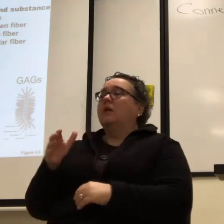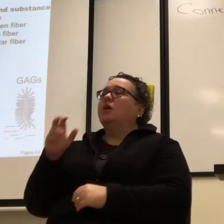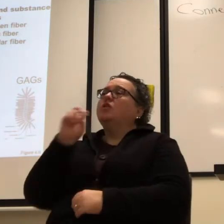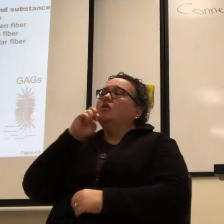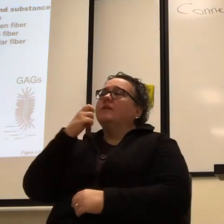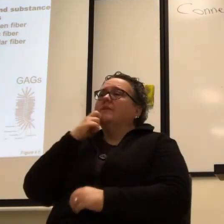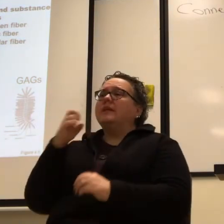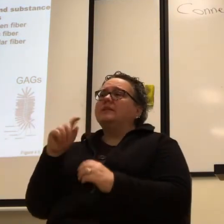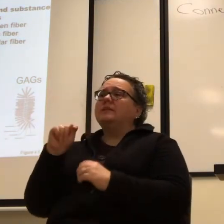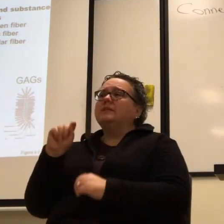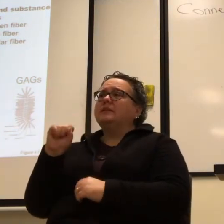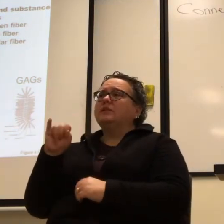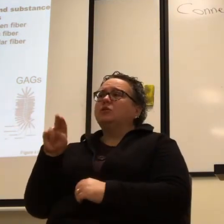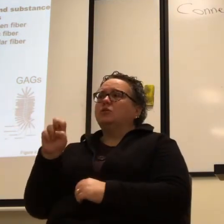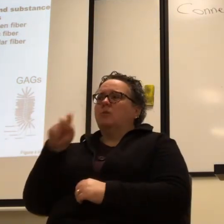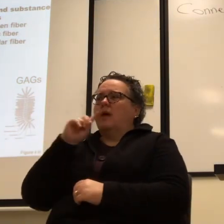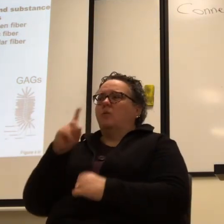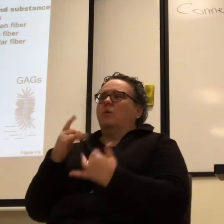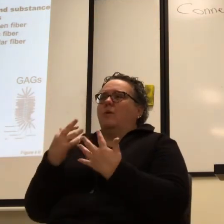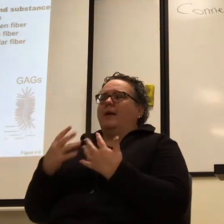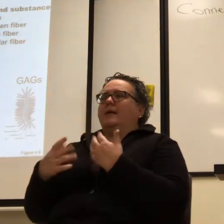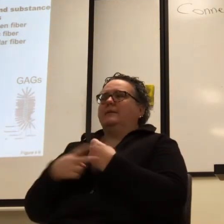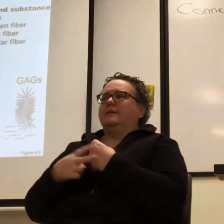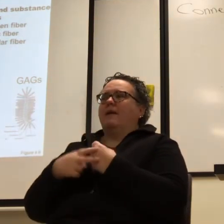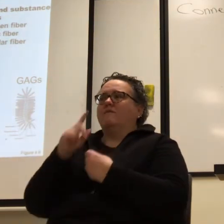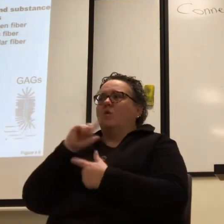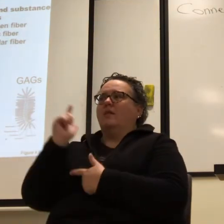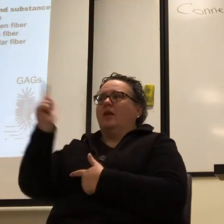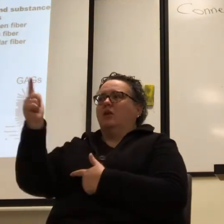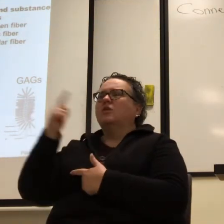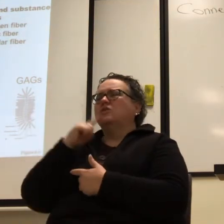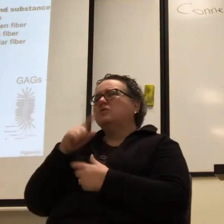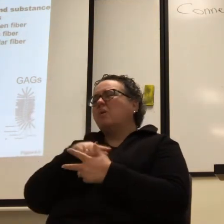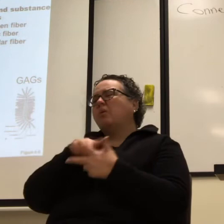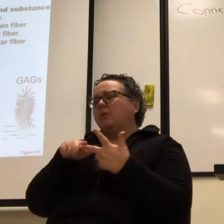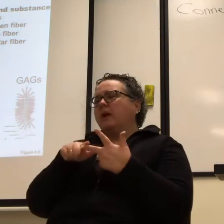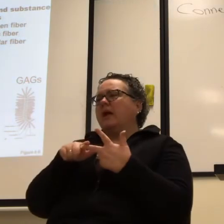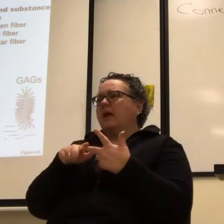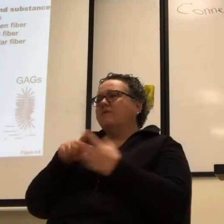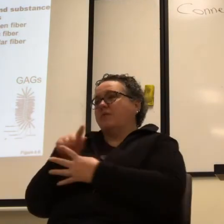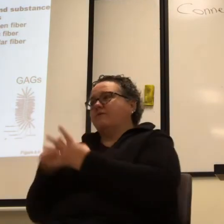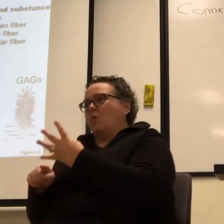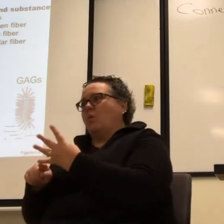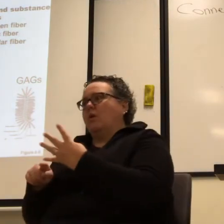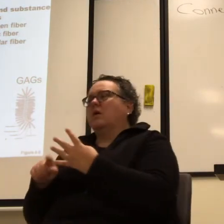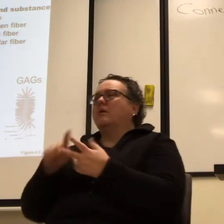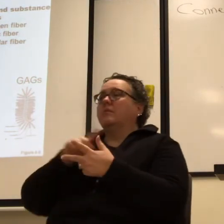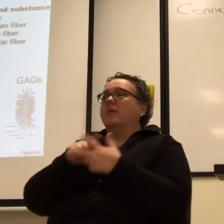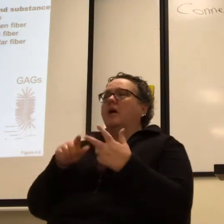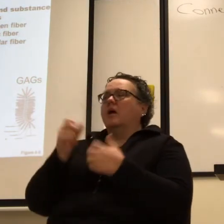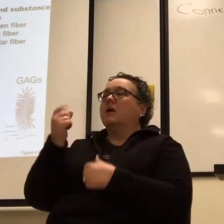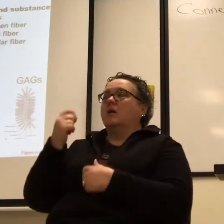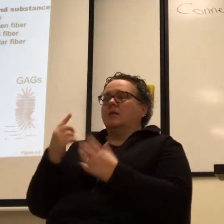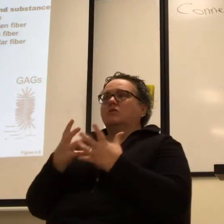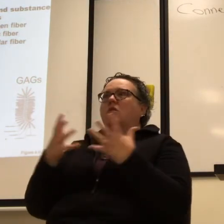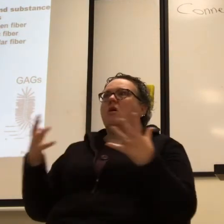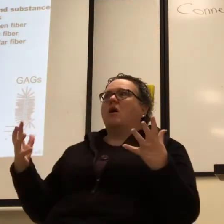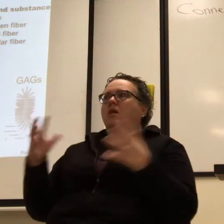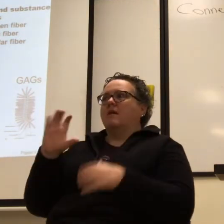tissue chapter. So we'll really do like 3 of the 4 basic tissue types. But there's a lot of connective tissues to go